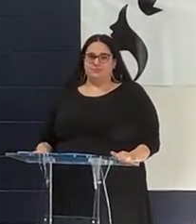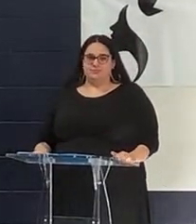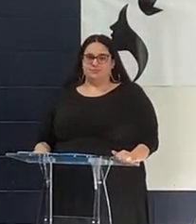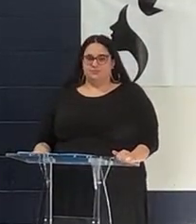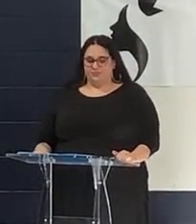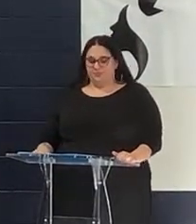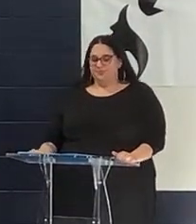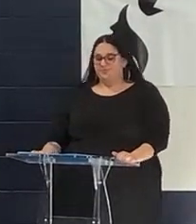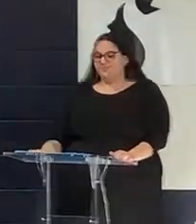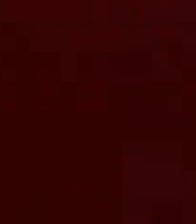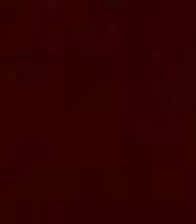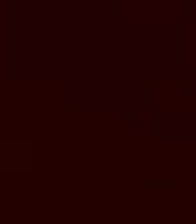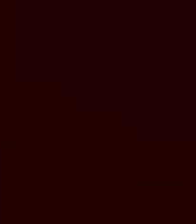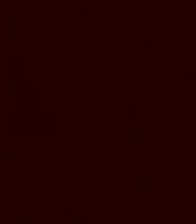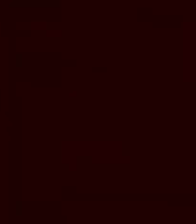Sasser.